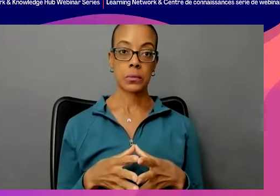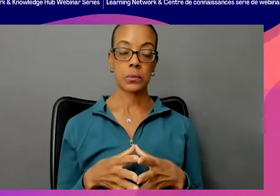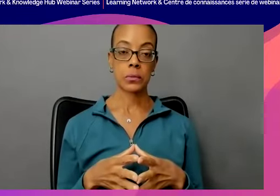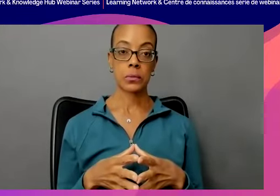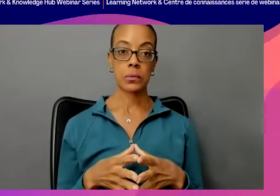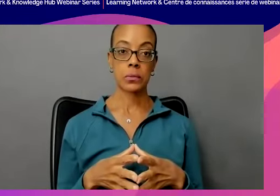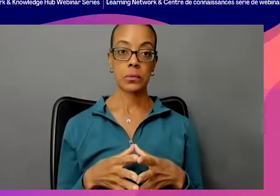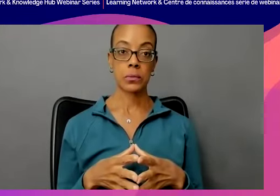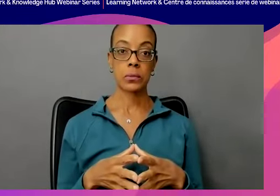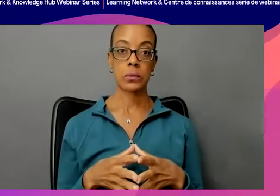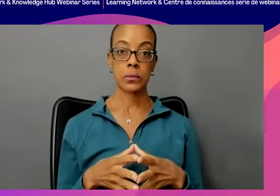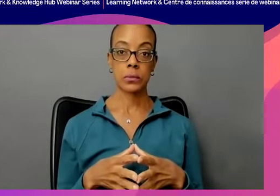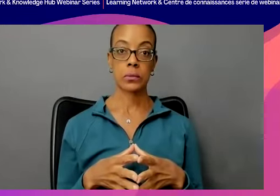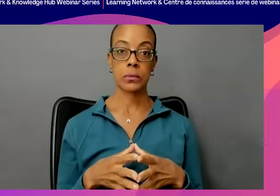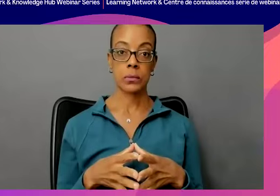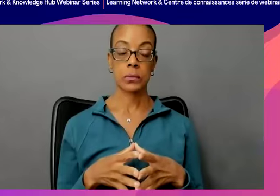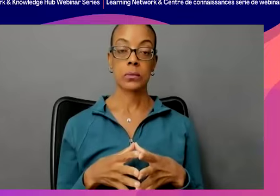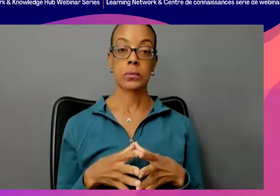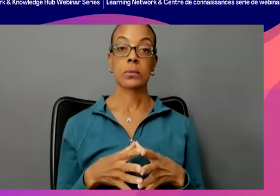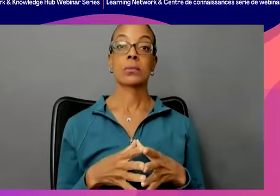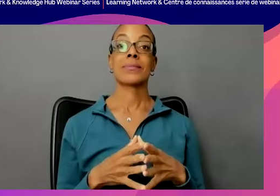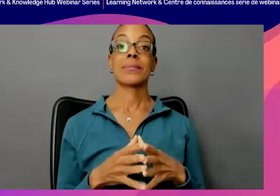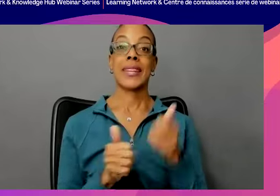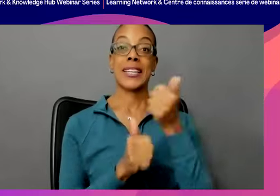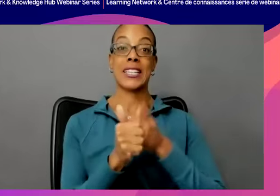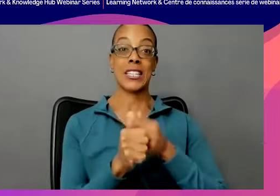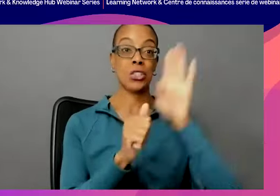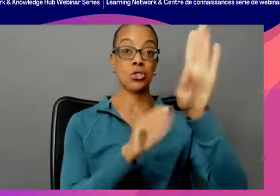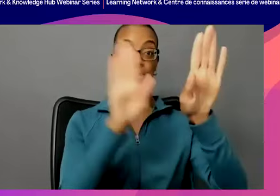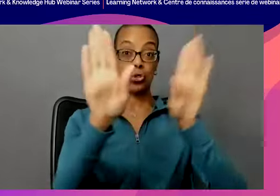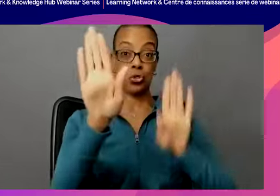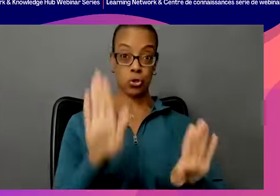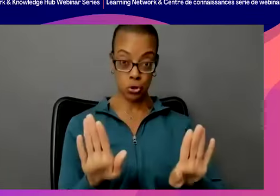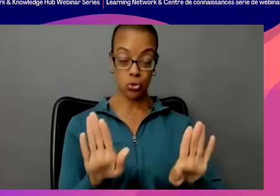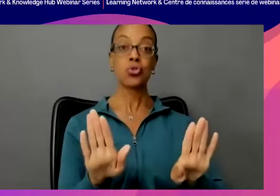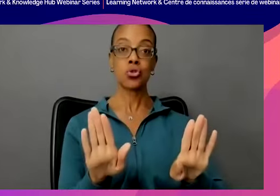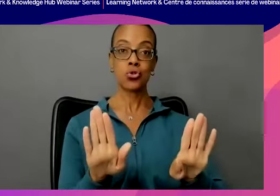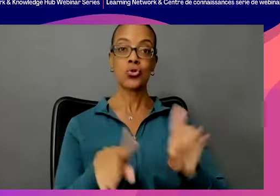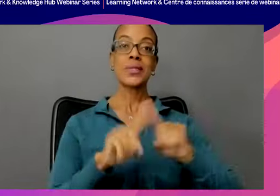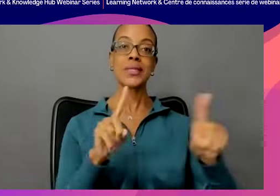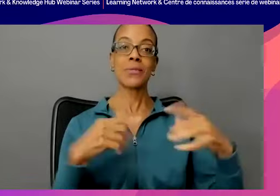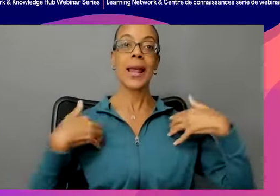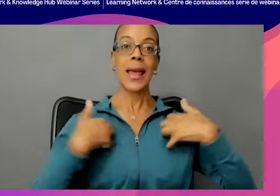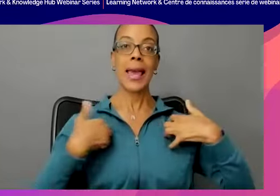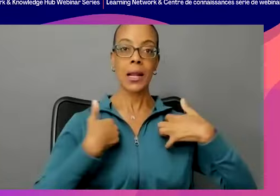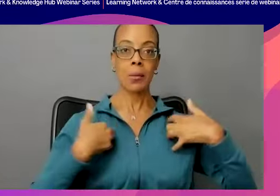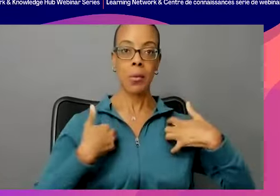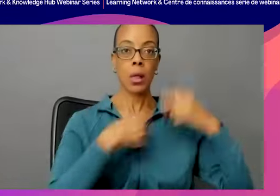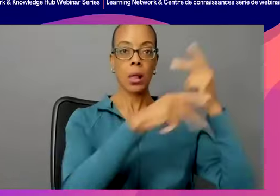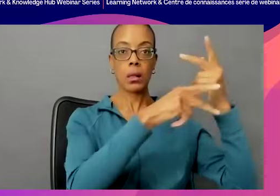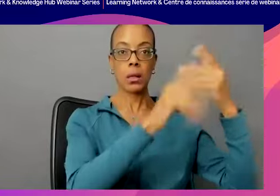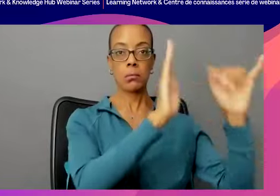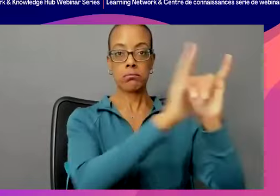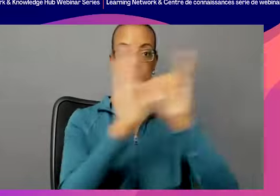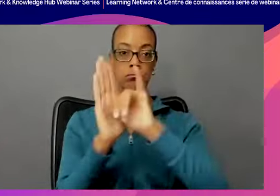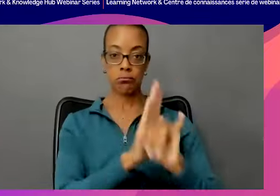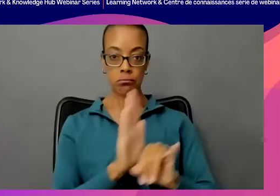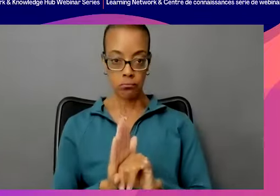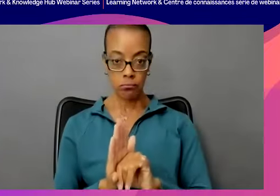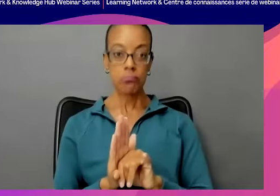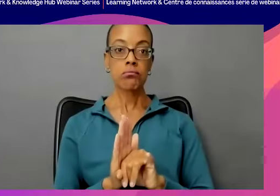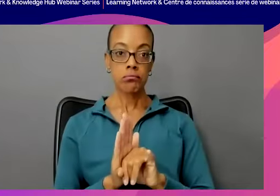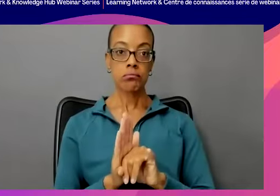these there's a different animal that kind of looks over the doorways for these, and we see the buffalo